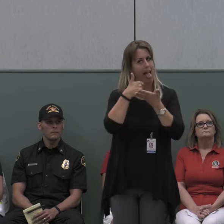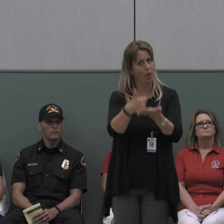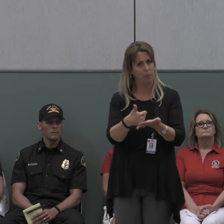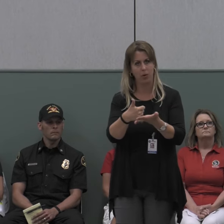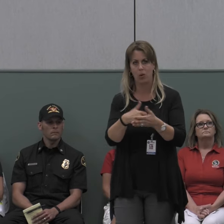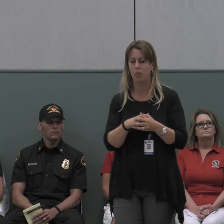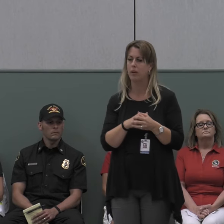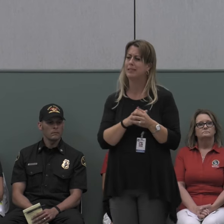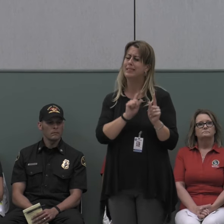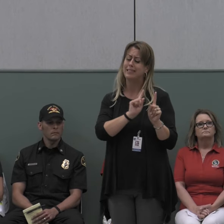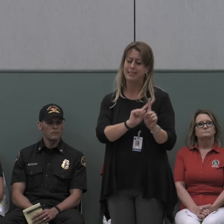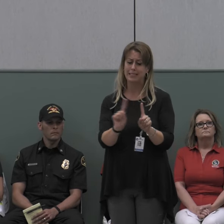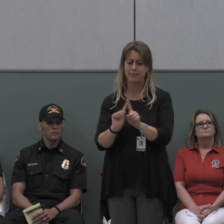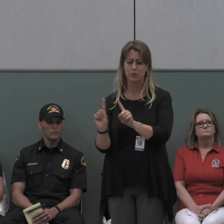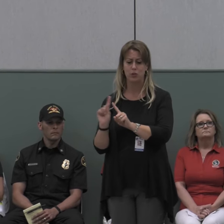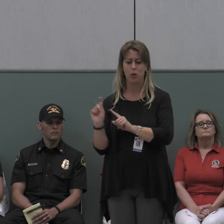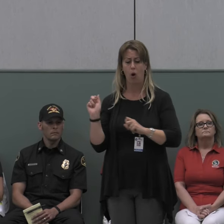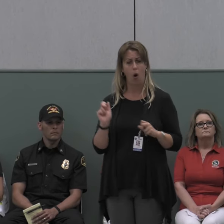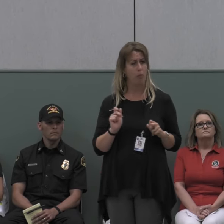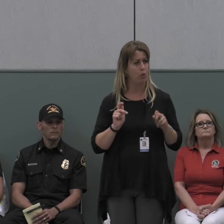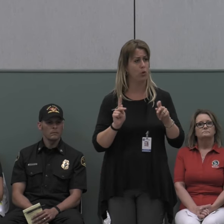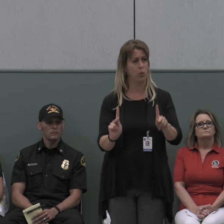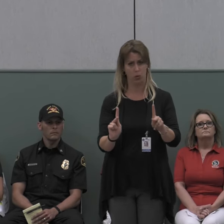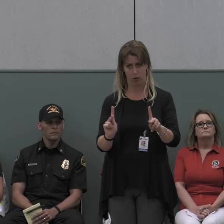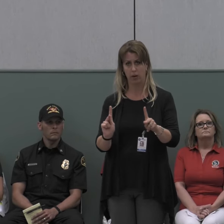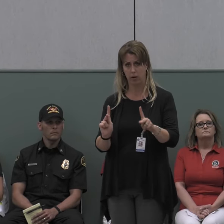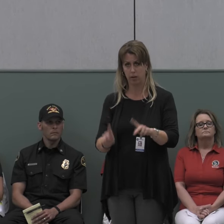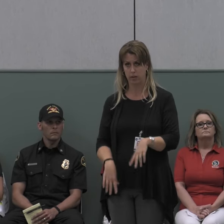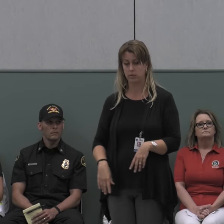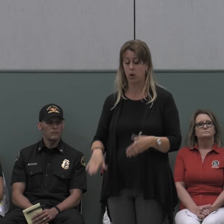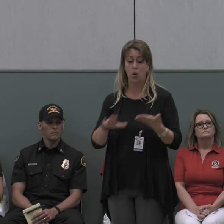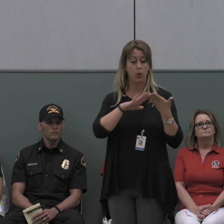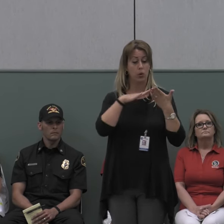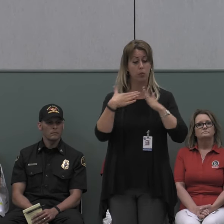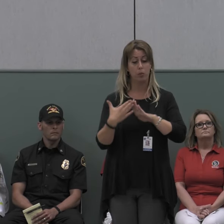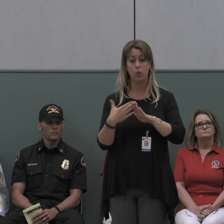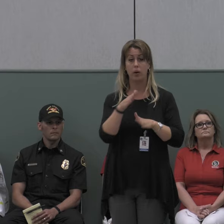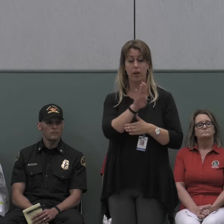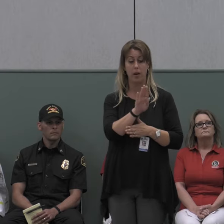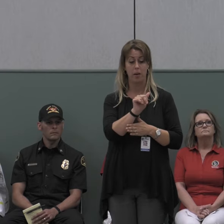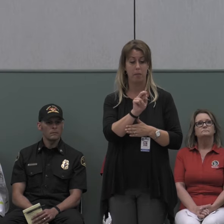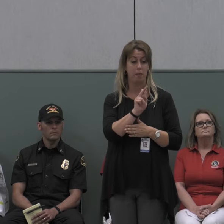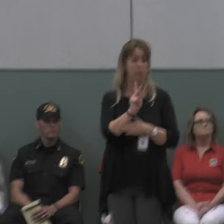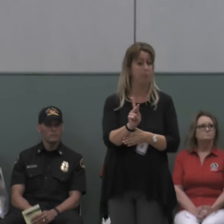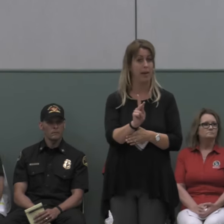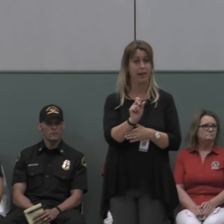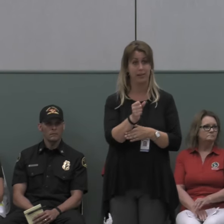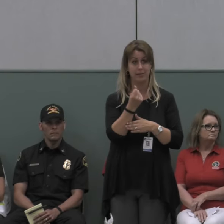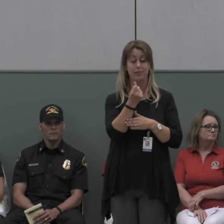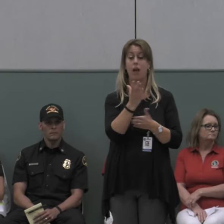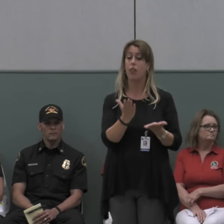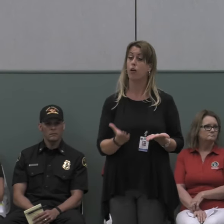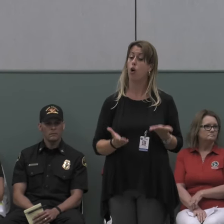many opportunities. There is community banks that are offering low-cost